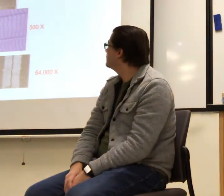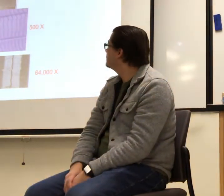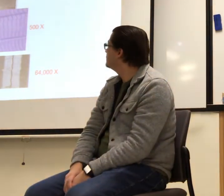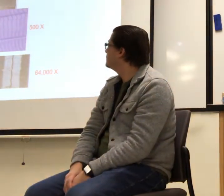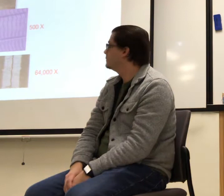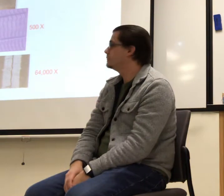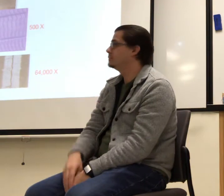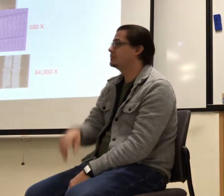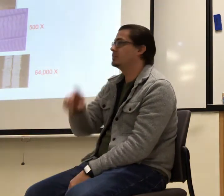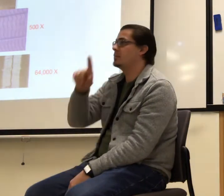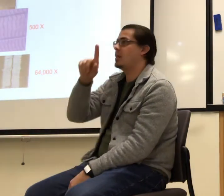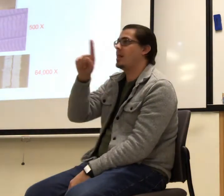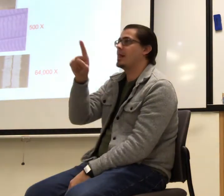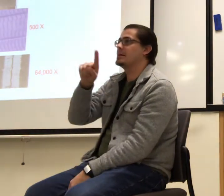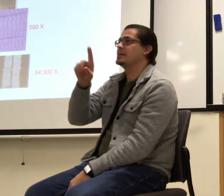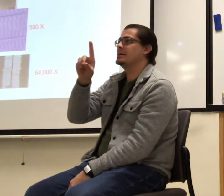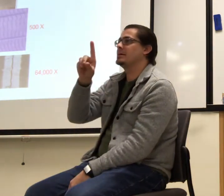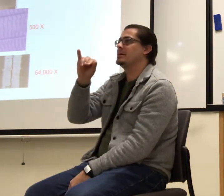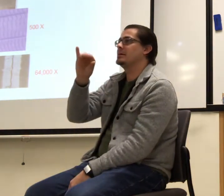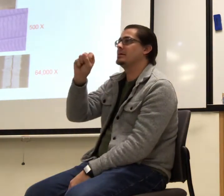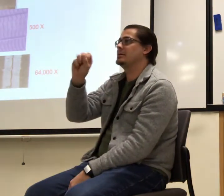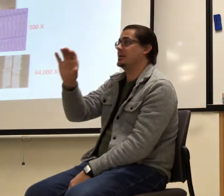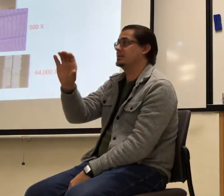the Z disks